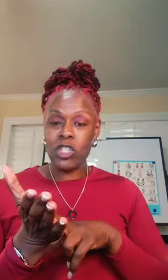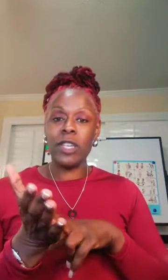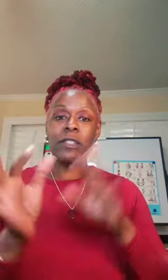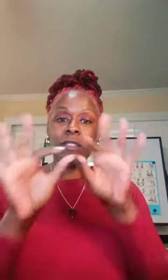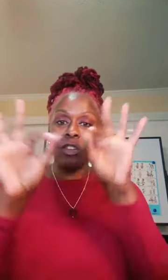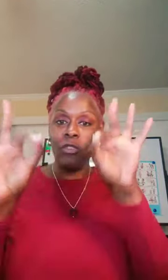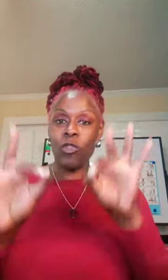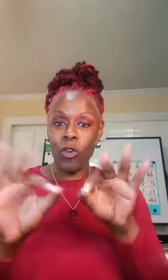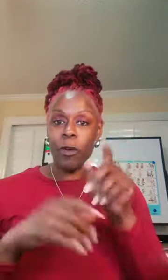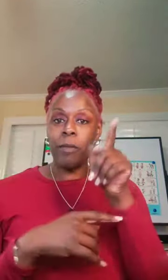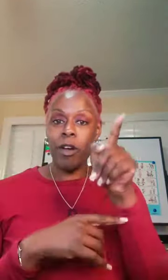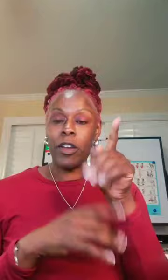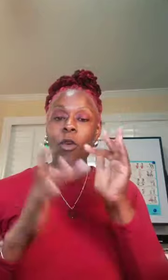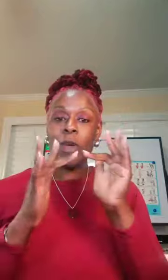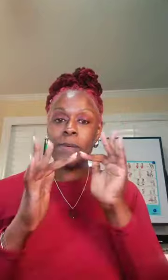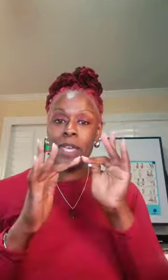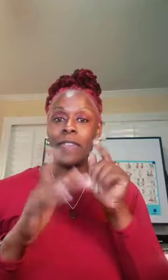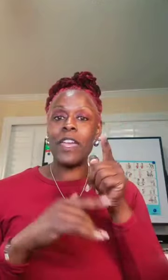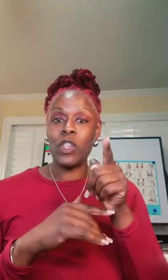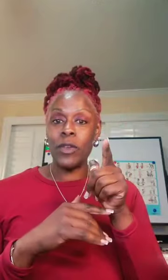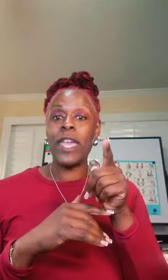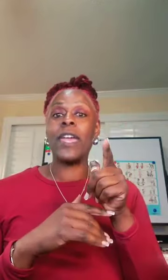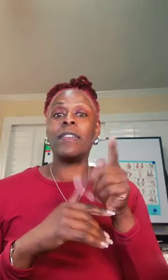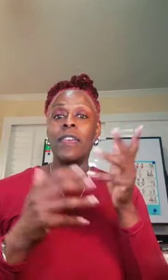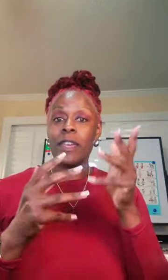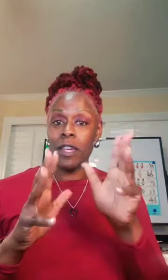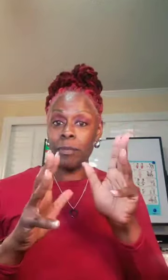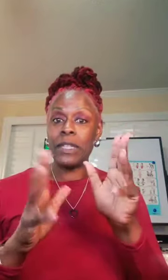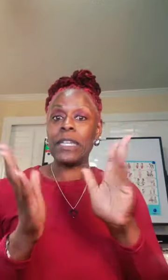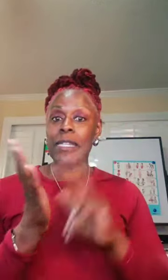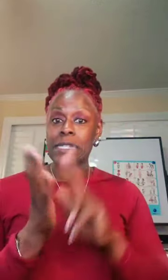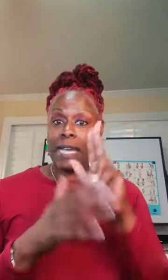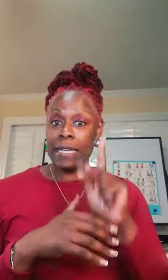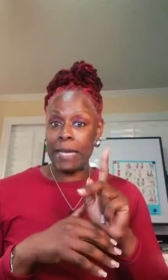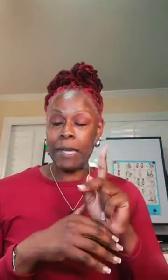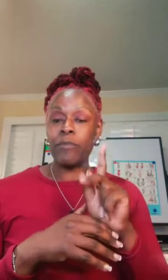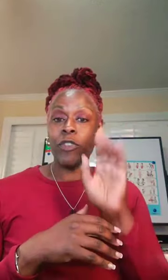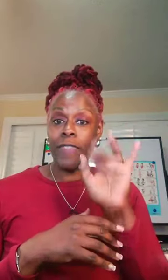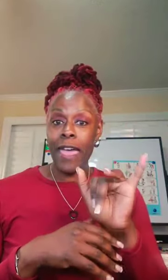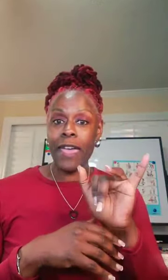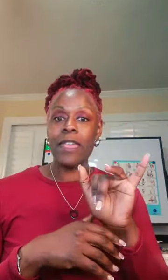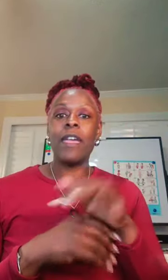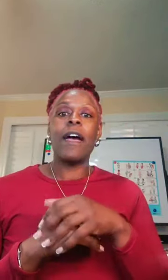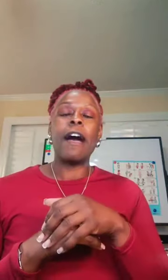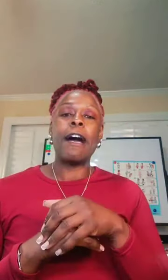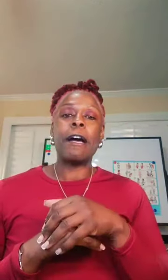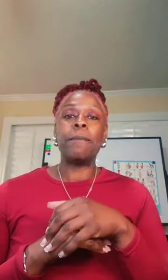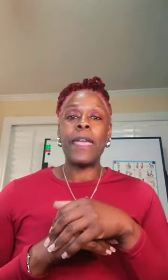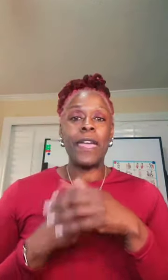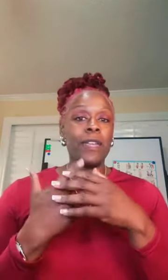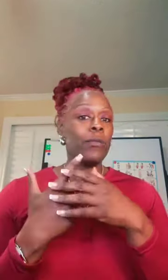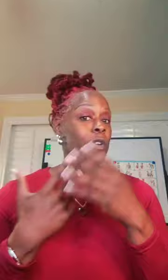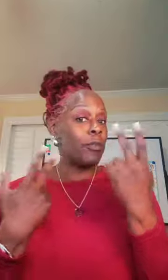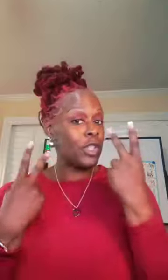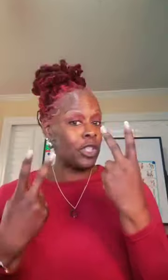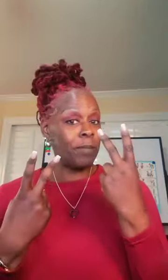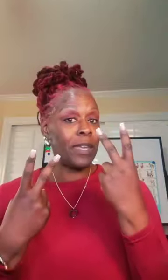registration, form on our website that you can complete and sign up for that. And we should be